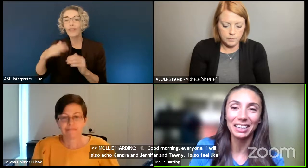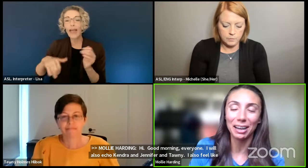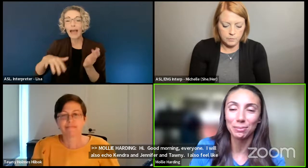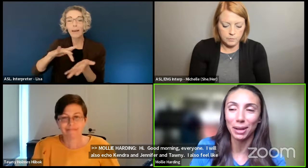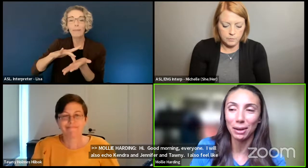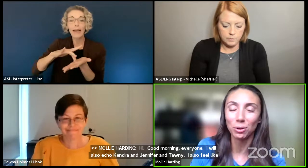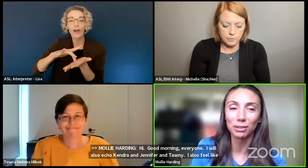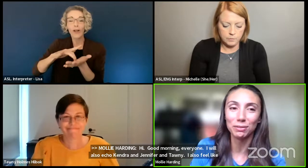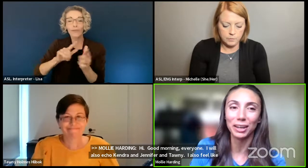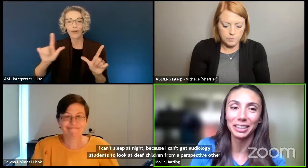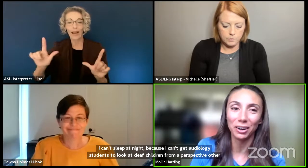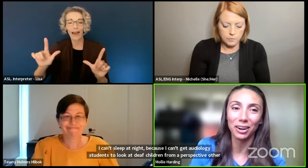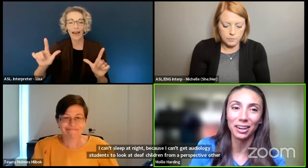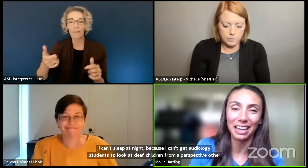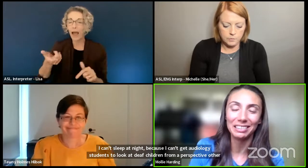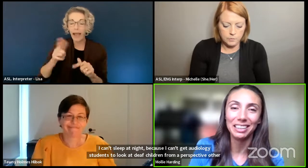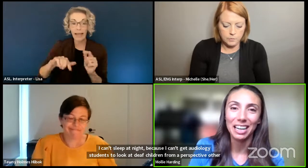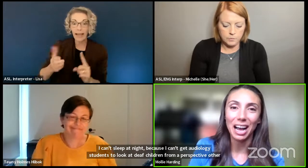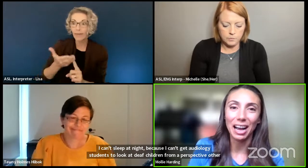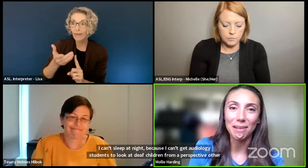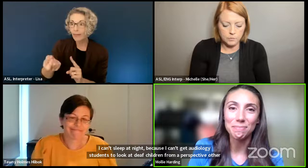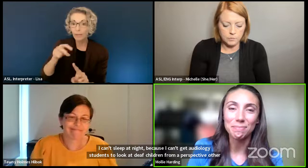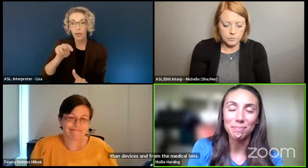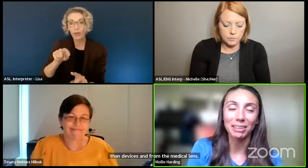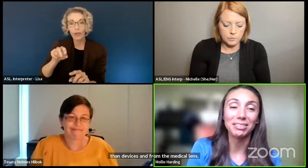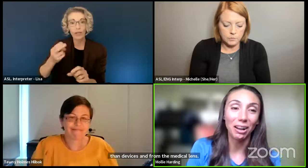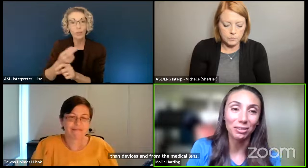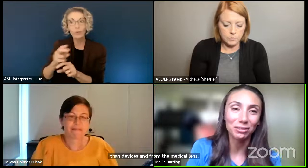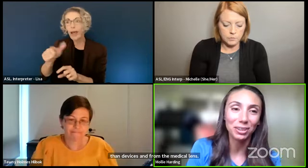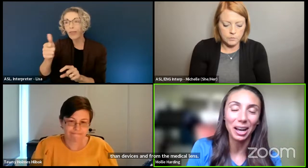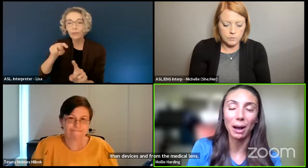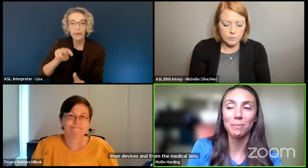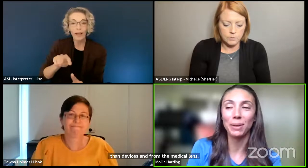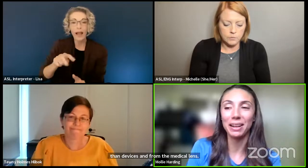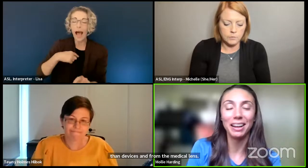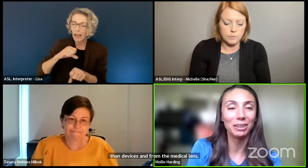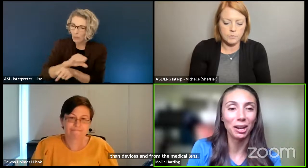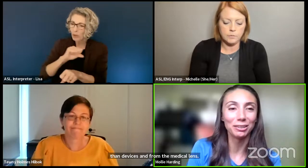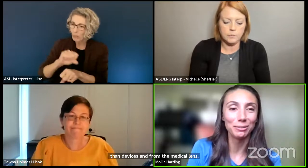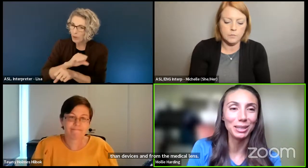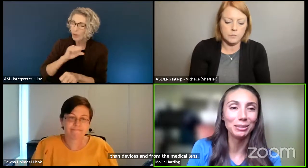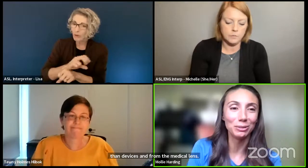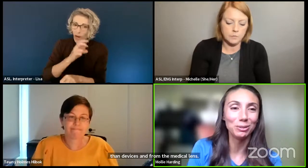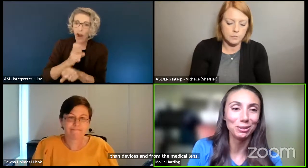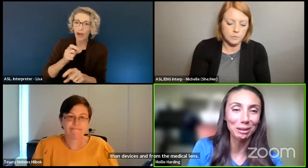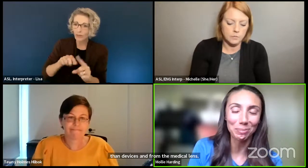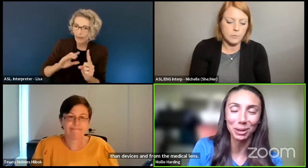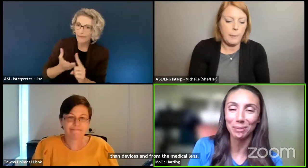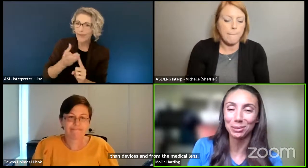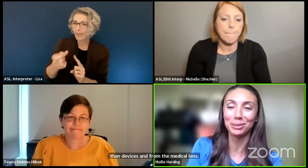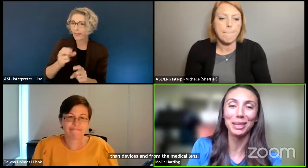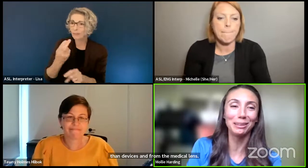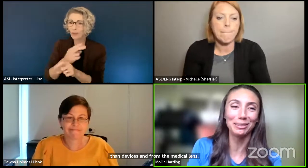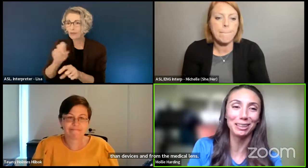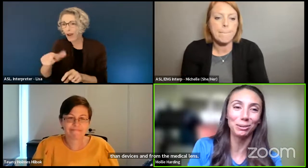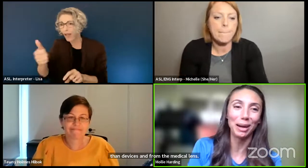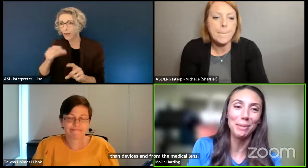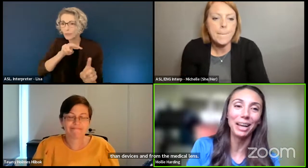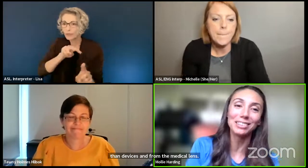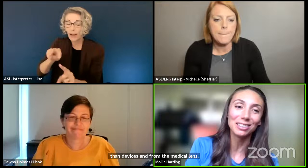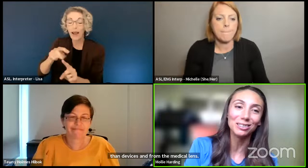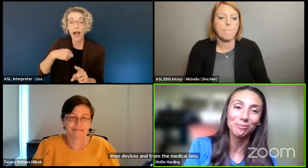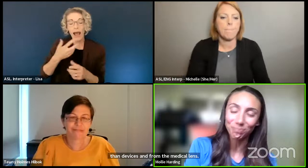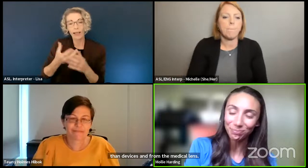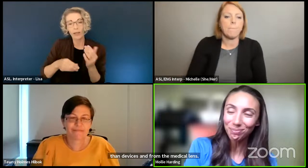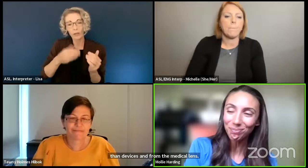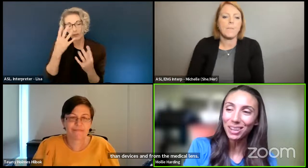that I work very hard on myself, and it causes me to lose sleep. So that's where